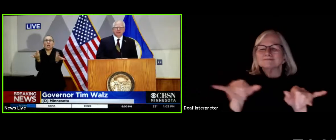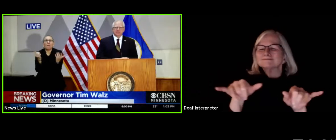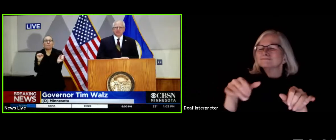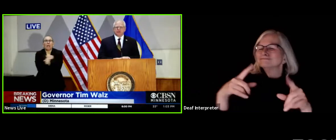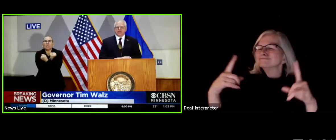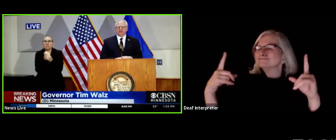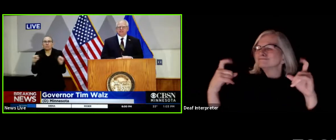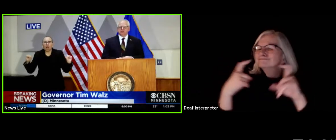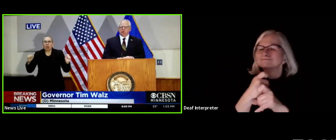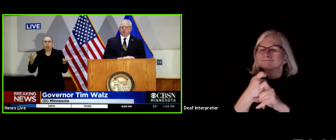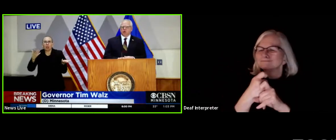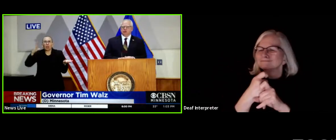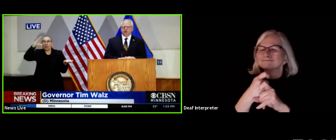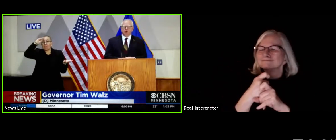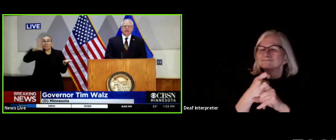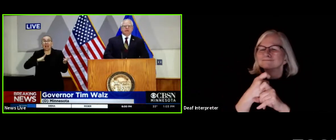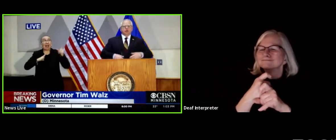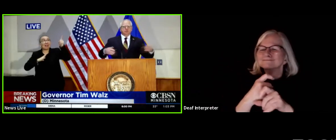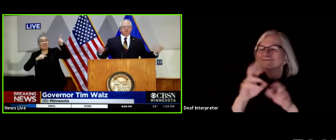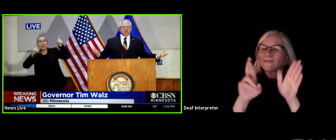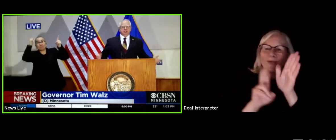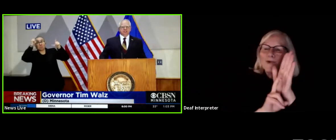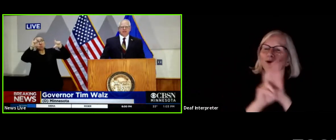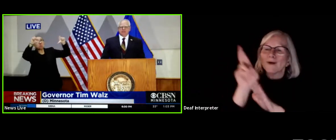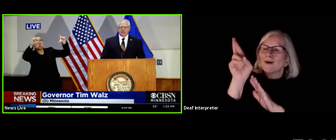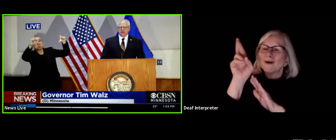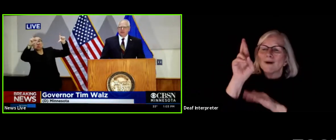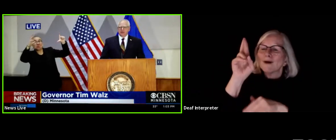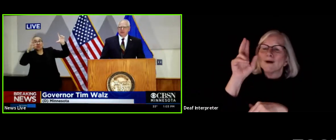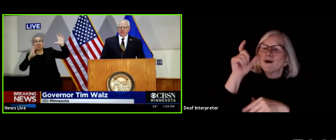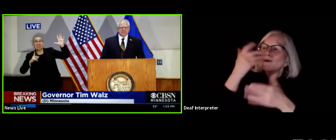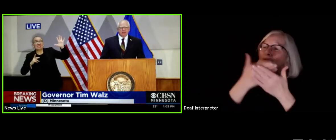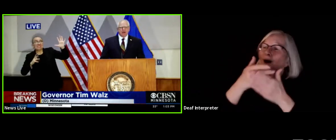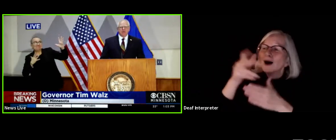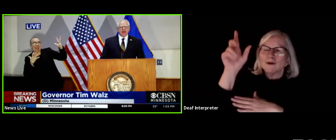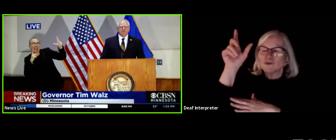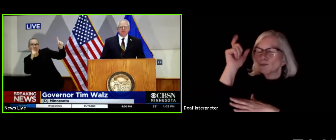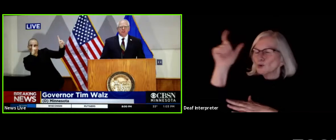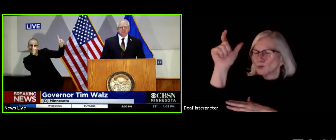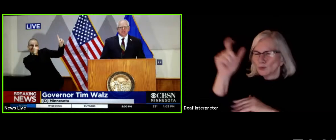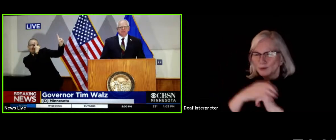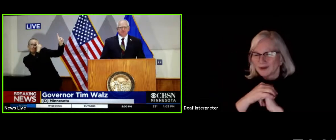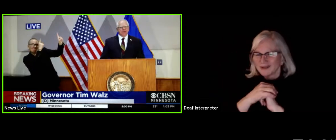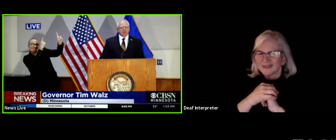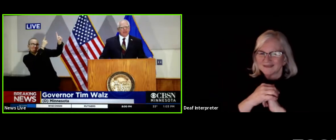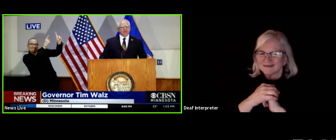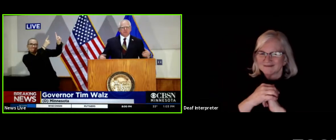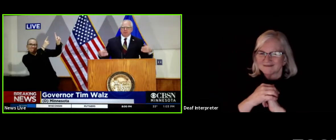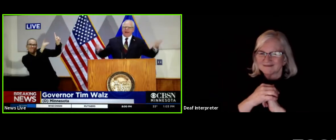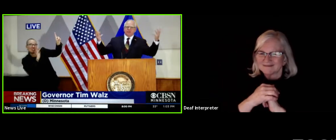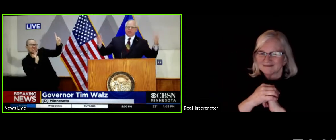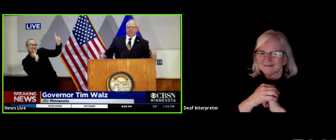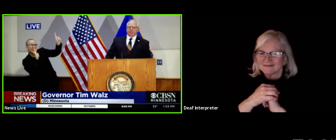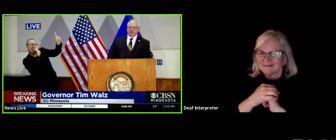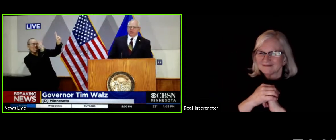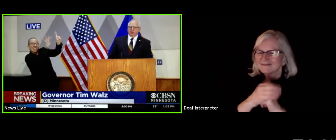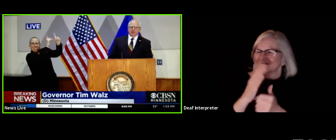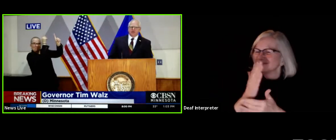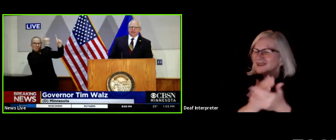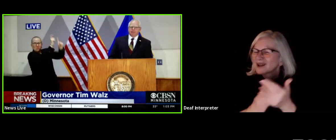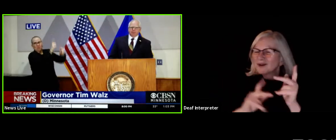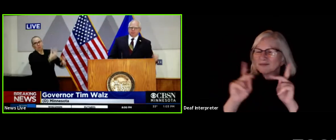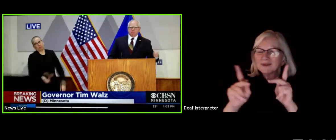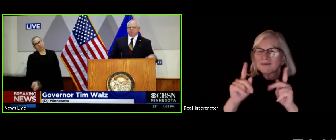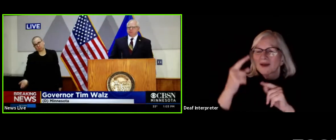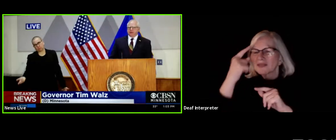one of the biggest undertakings since World War II in terms of logistics. But somehow we've got folks that simply think they can just magically appear, or